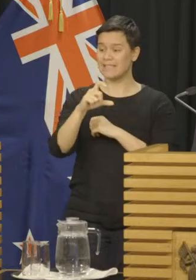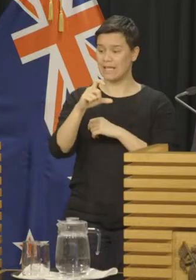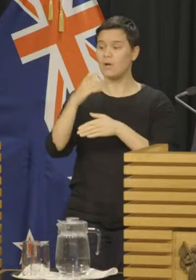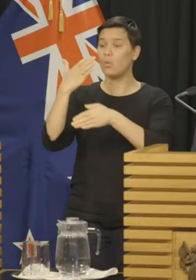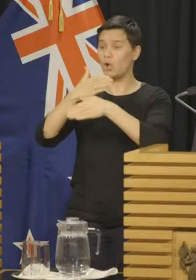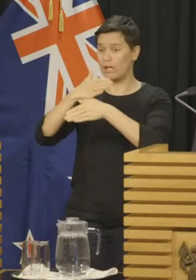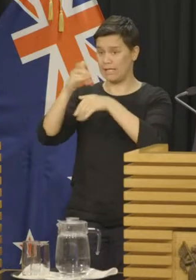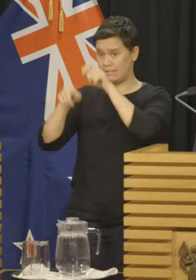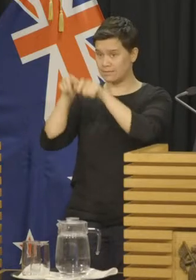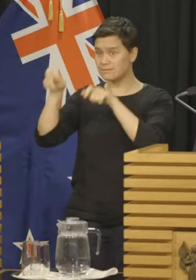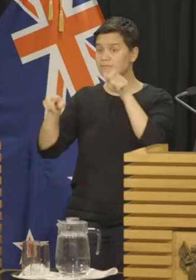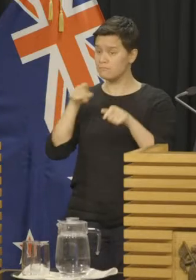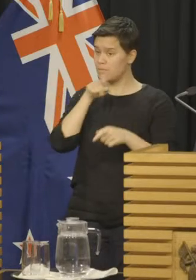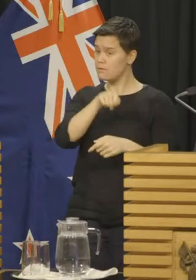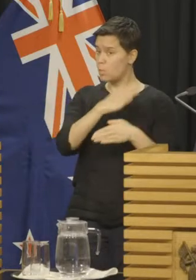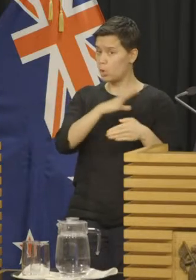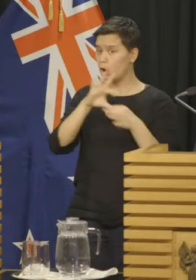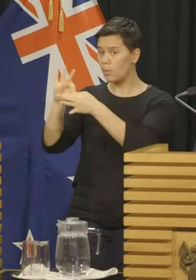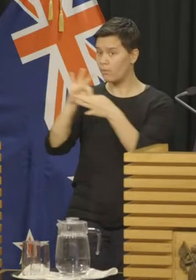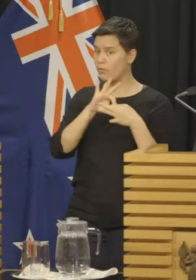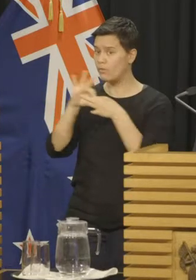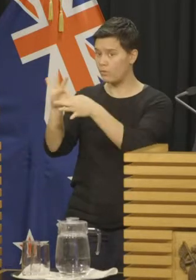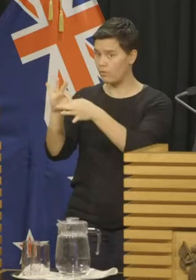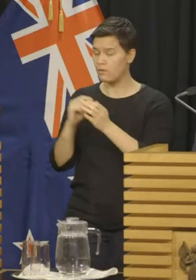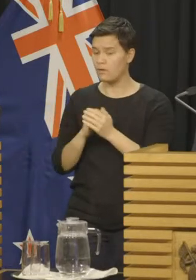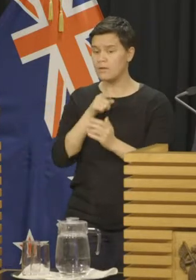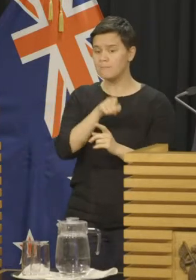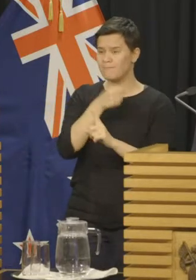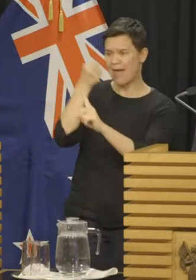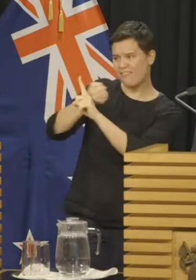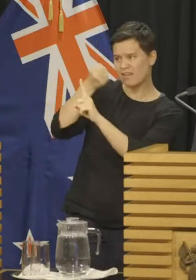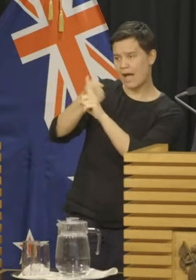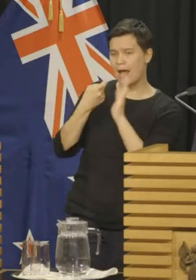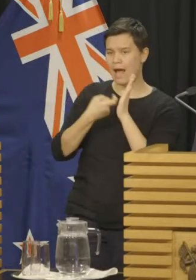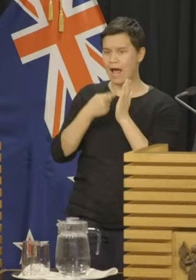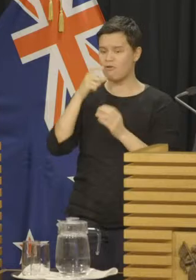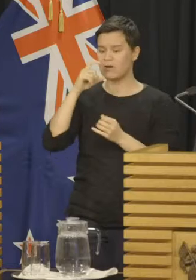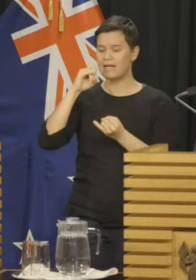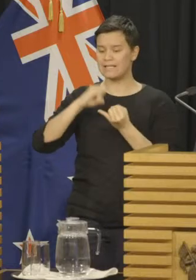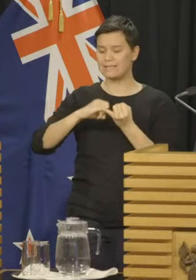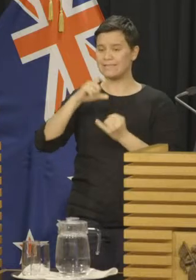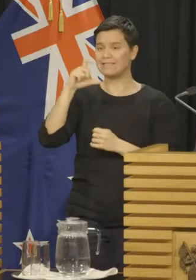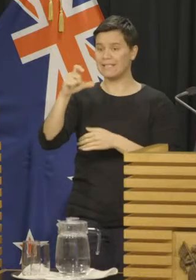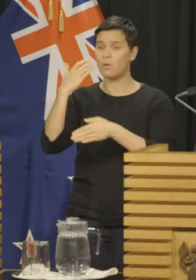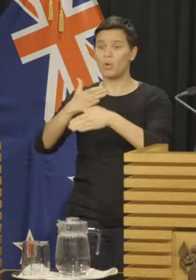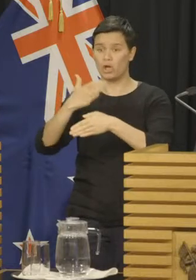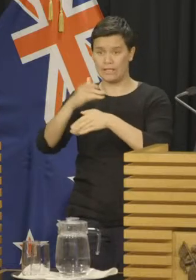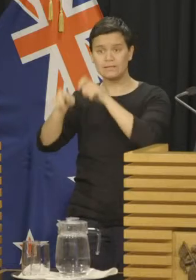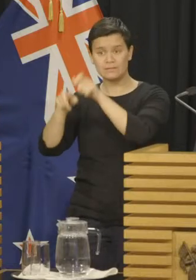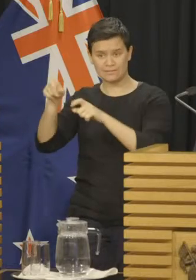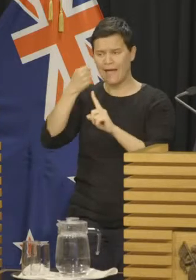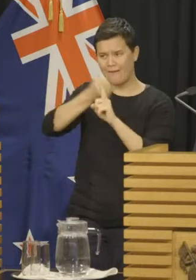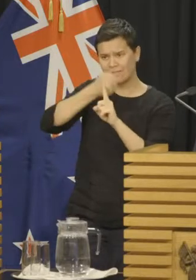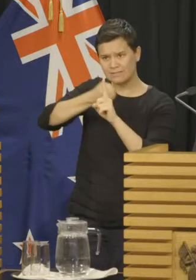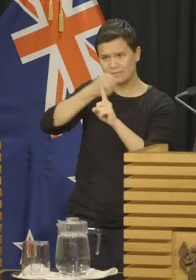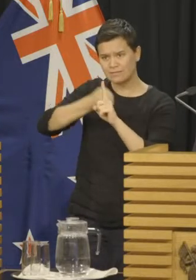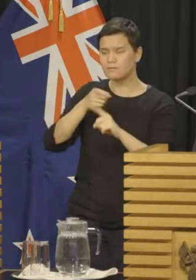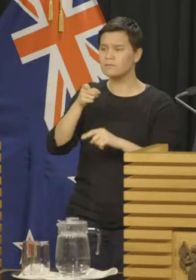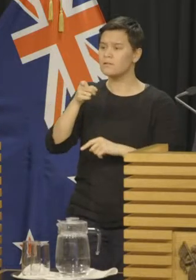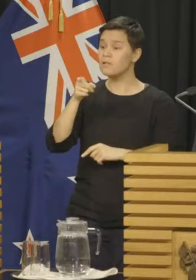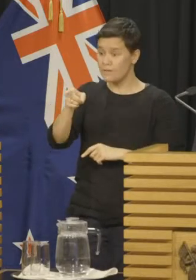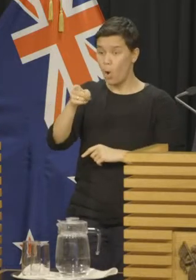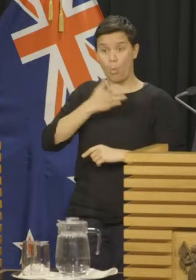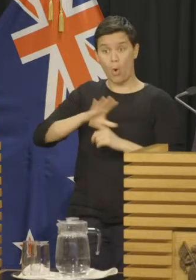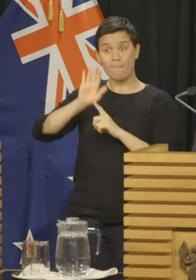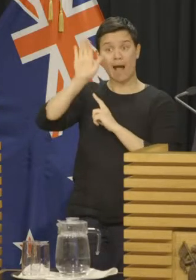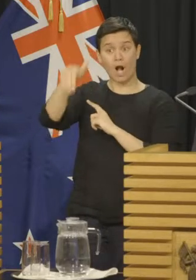his portfolio. A lot of advocacy has had to go into supporting RSC workers to be able to return to home country where they have